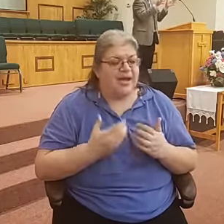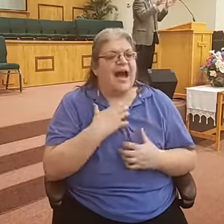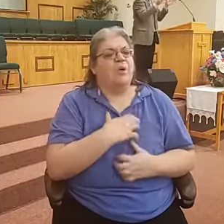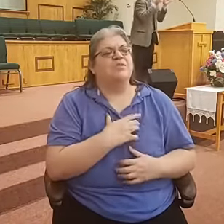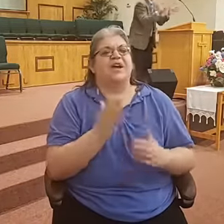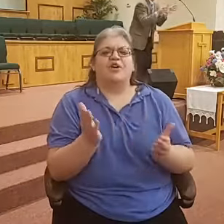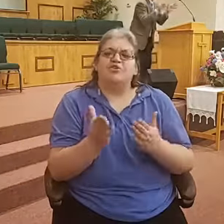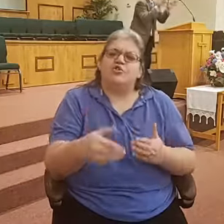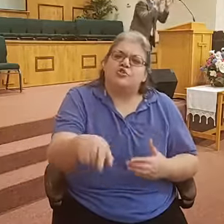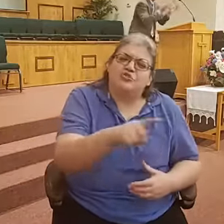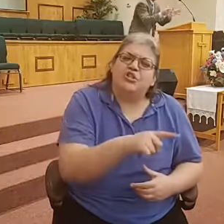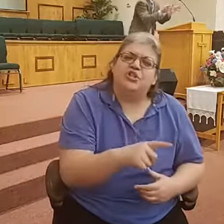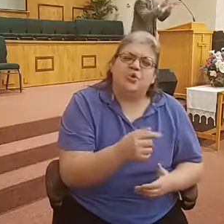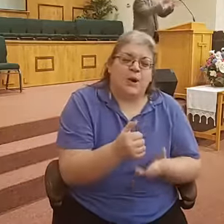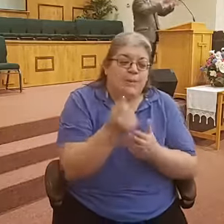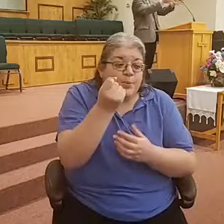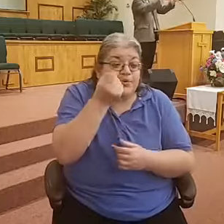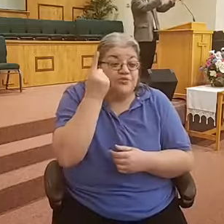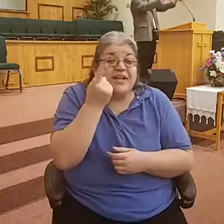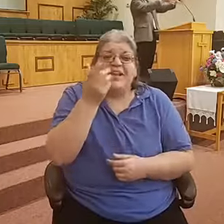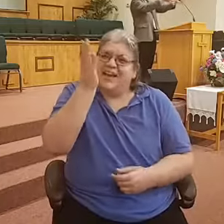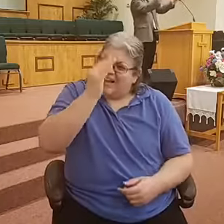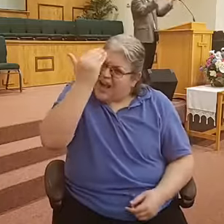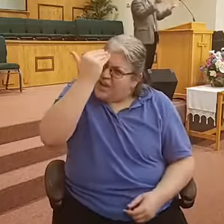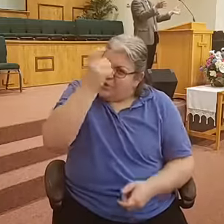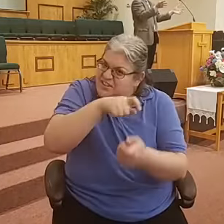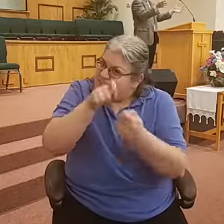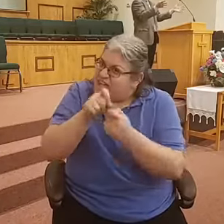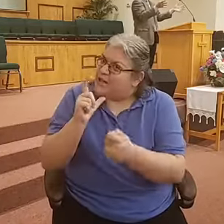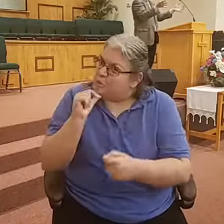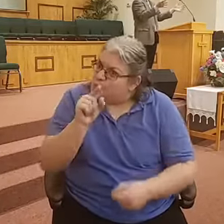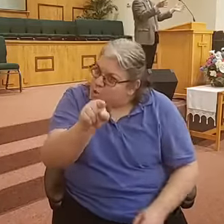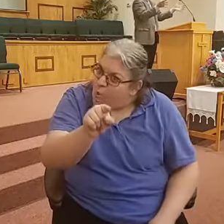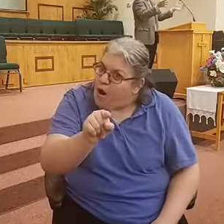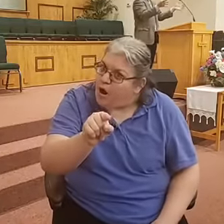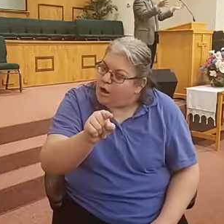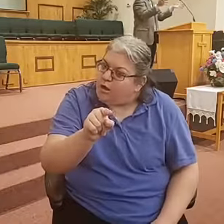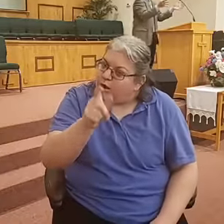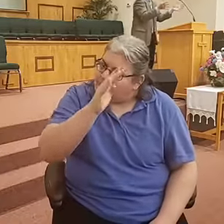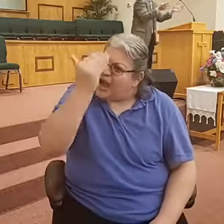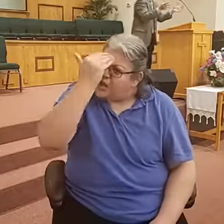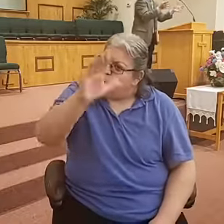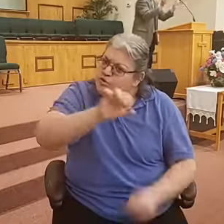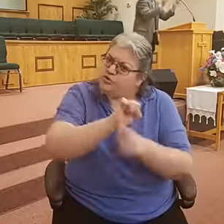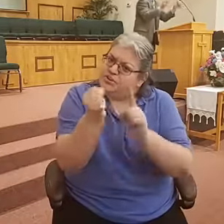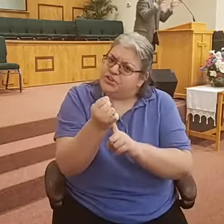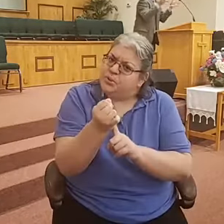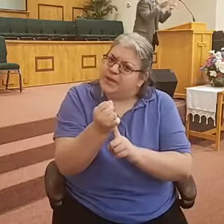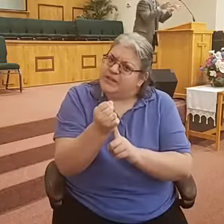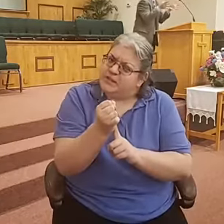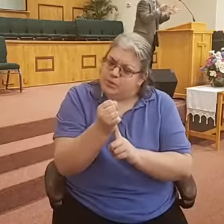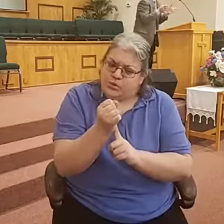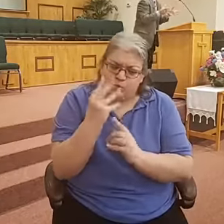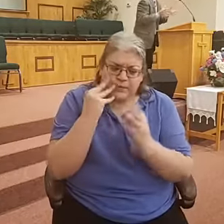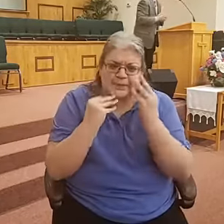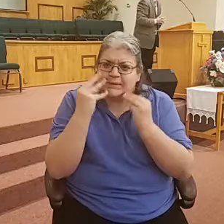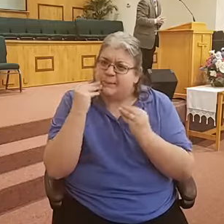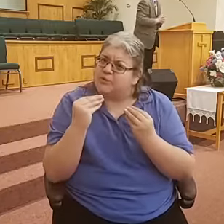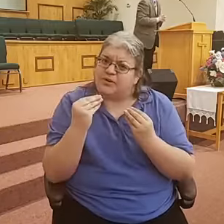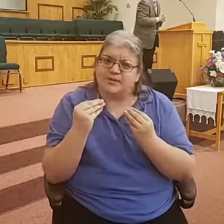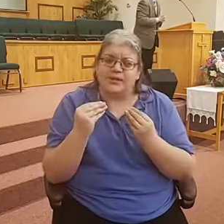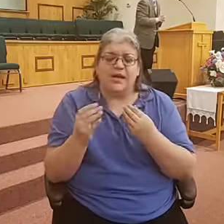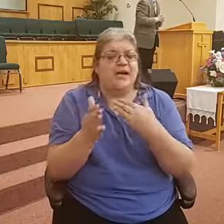that God knows exactly who you are, where you are, what you're going through. And listen, regardless of how you feel